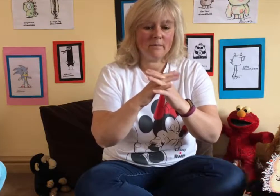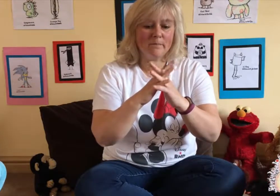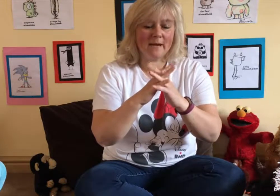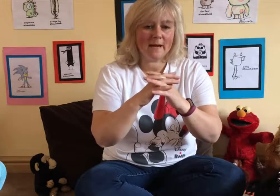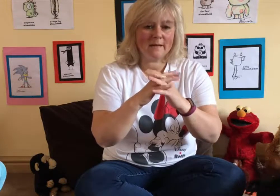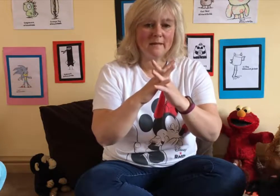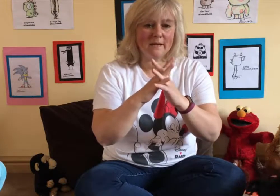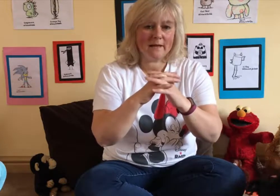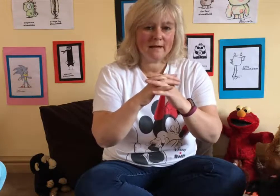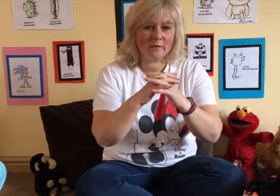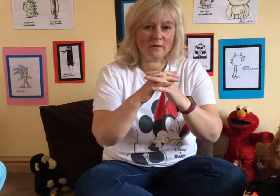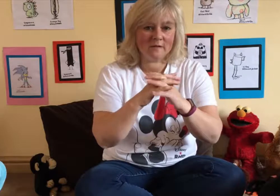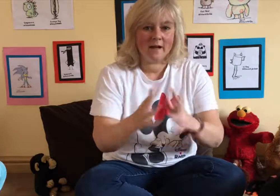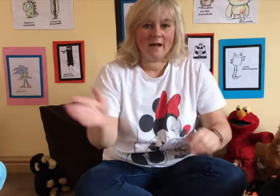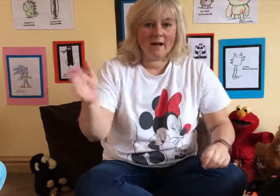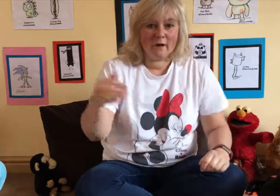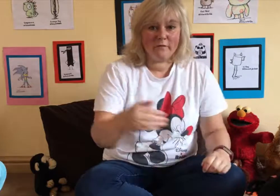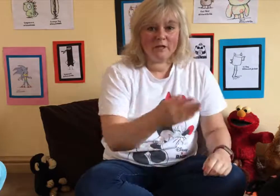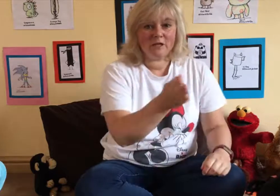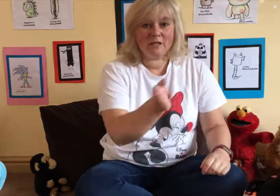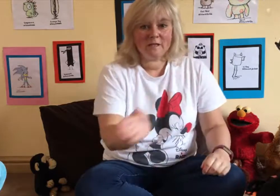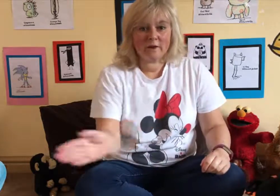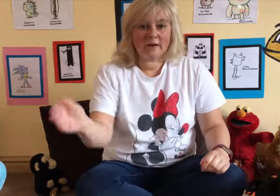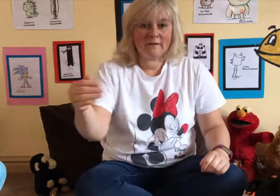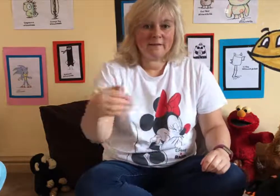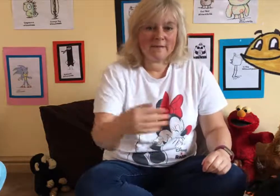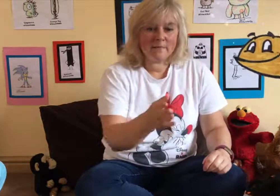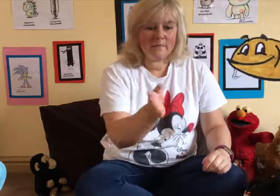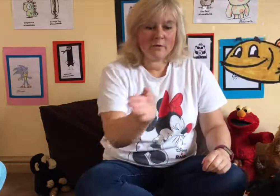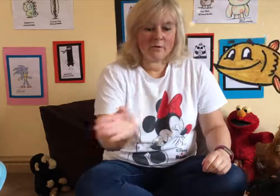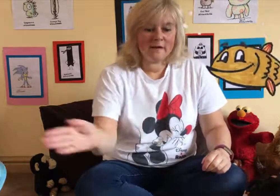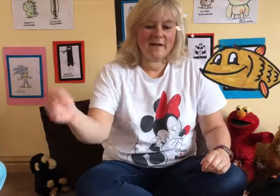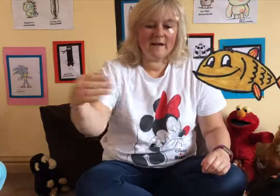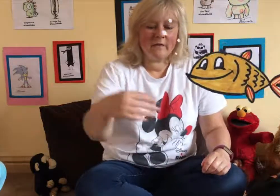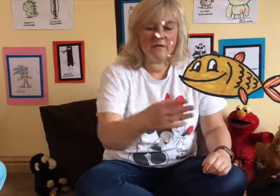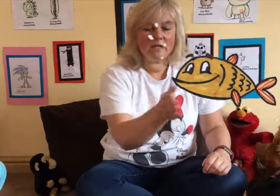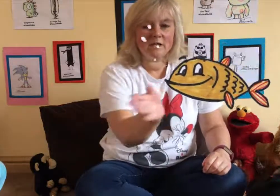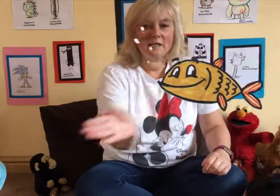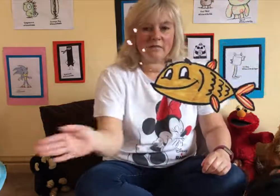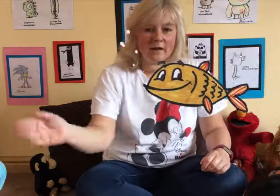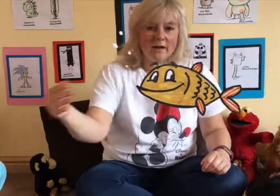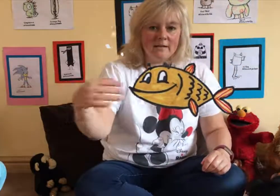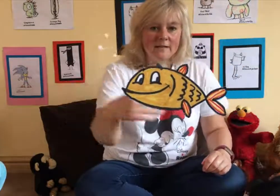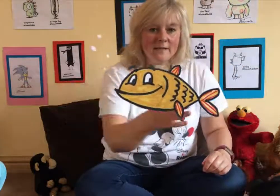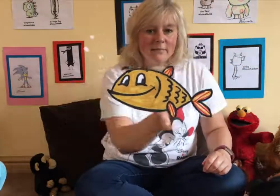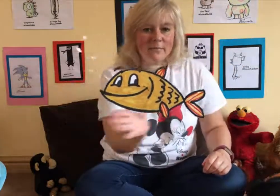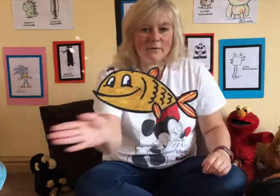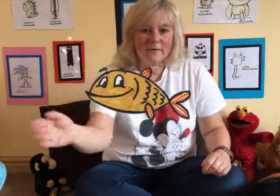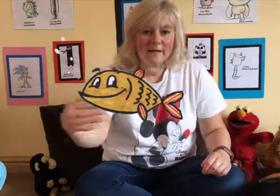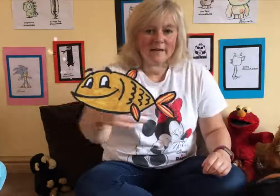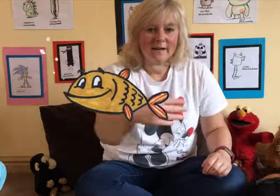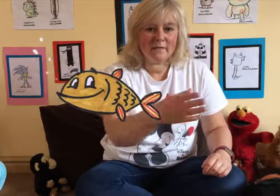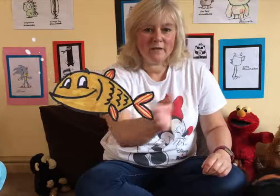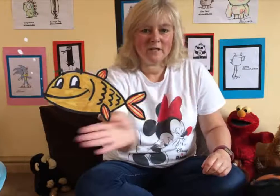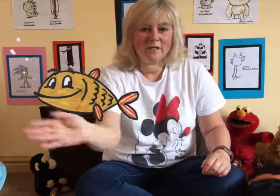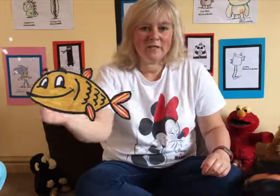be anything else. A fish is very slippery, a fish is very slippery, a fish is